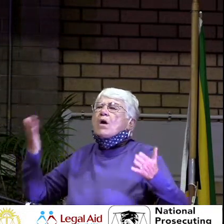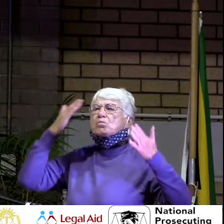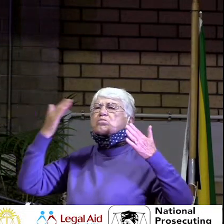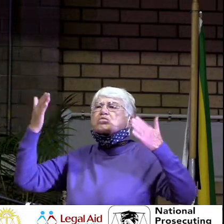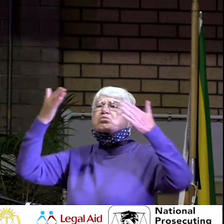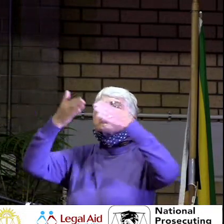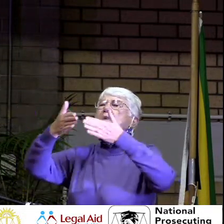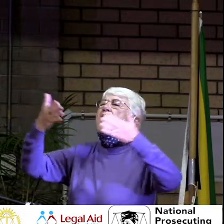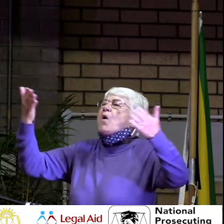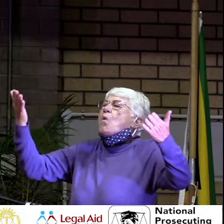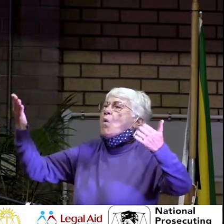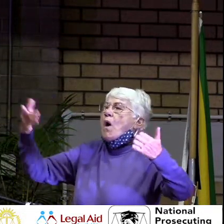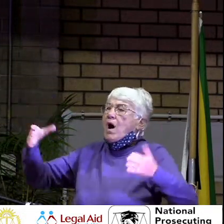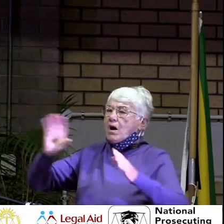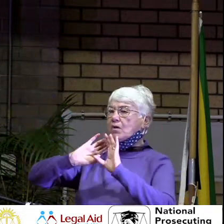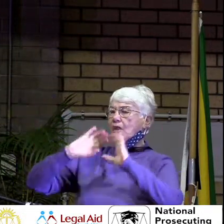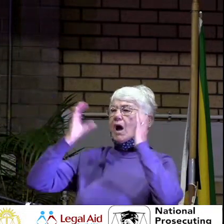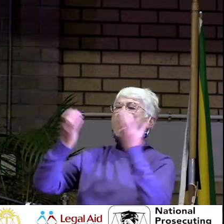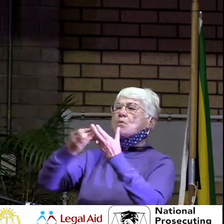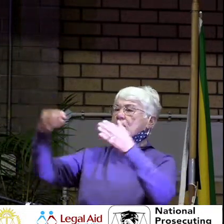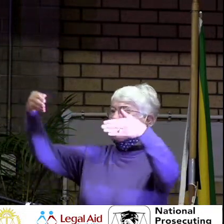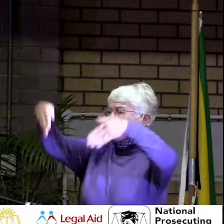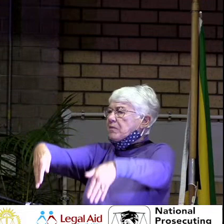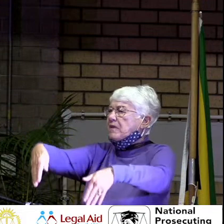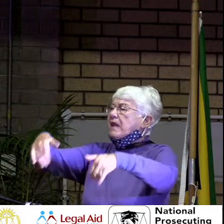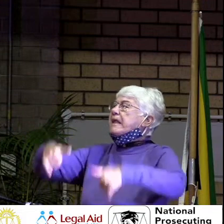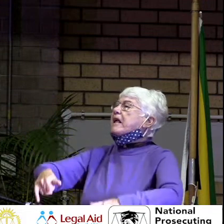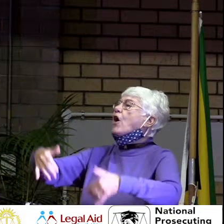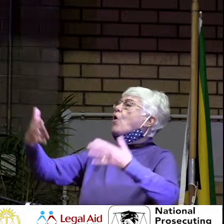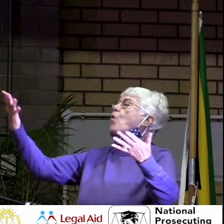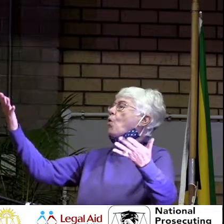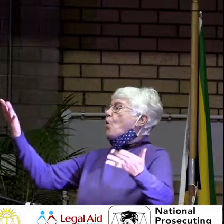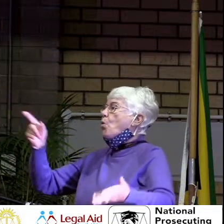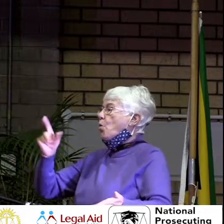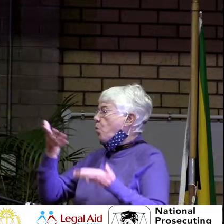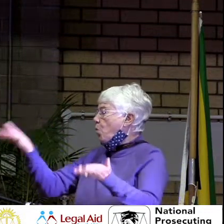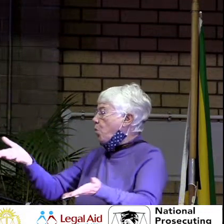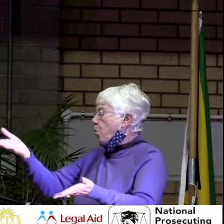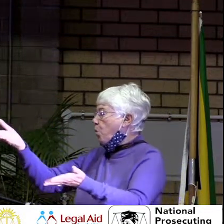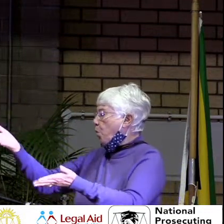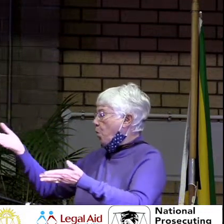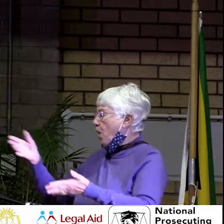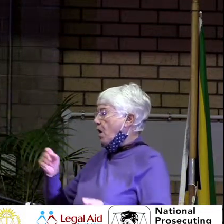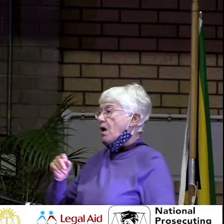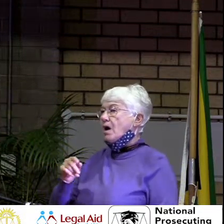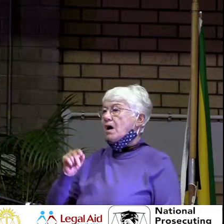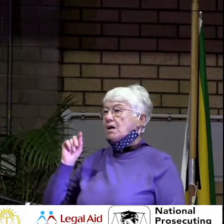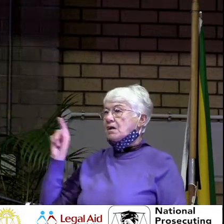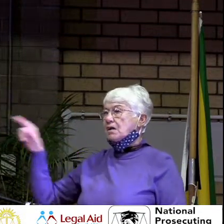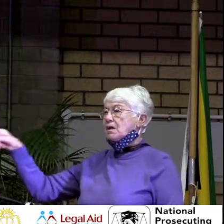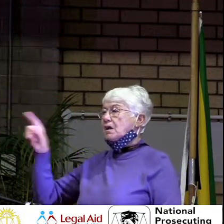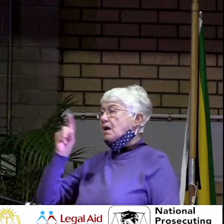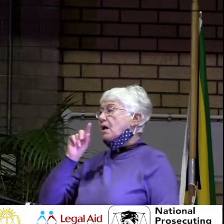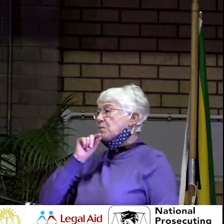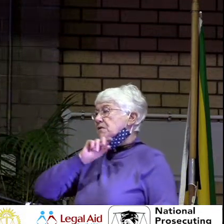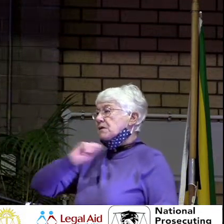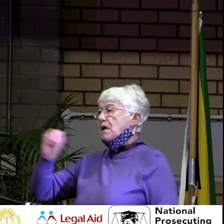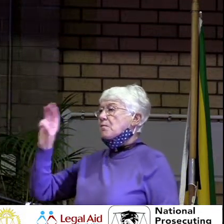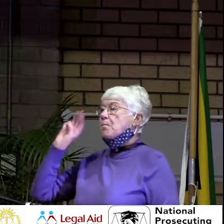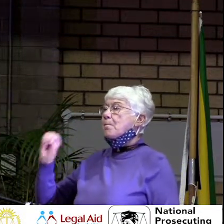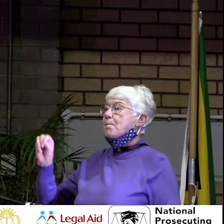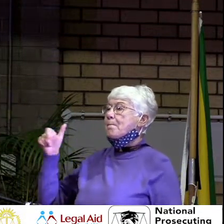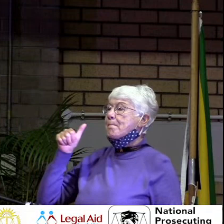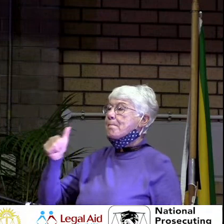And specifically, we have given Mr. Malema, the Acting Deputy Director